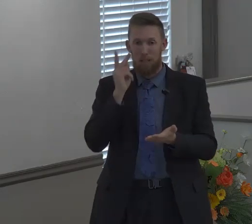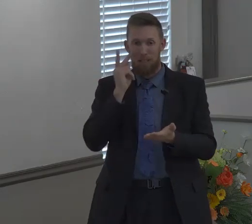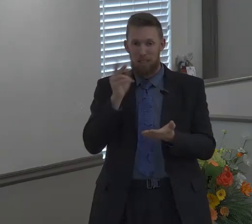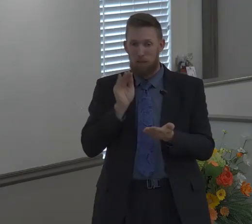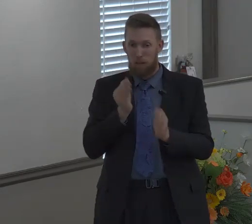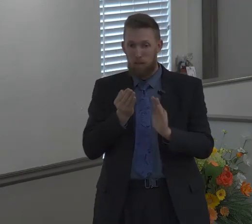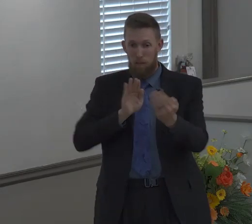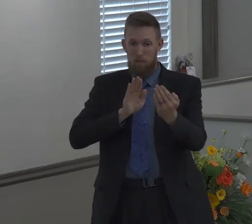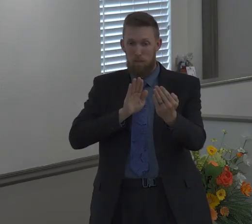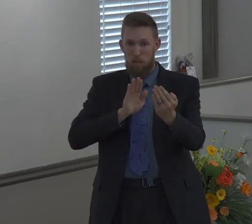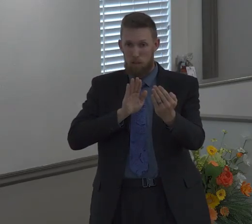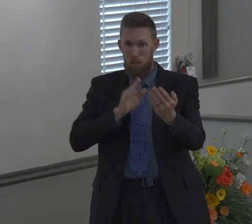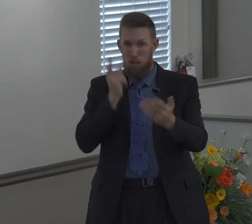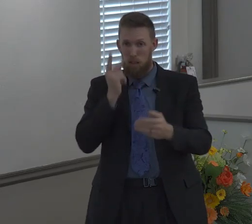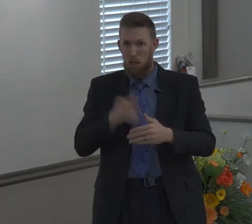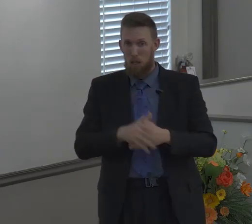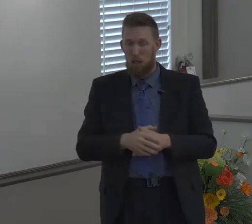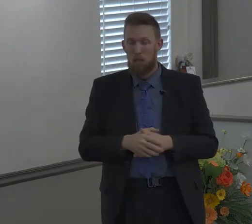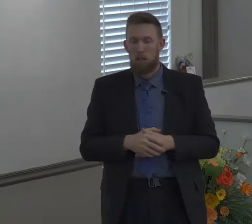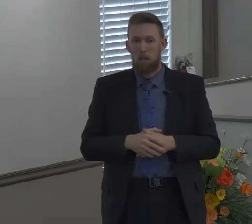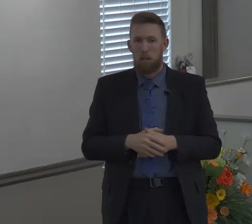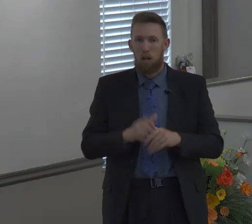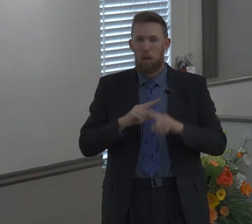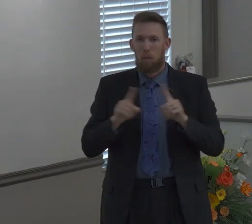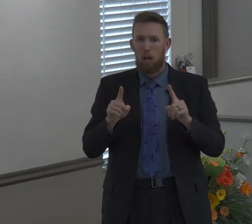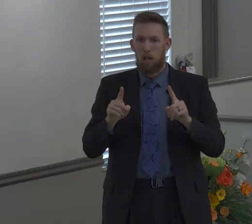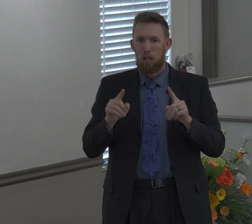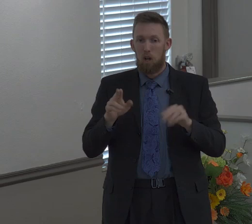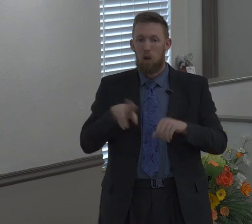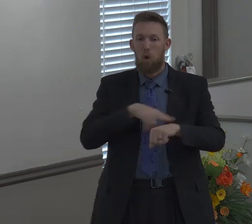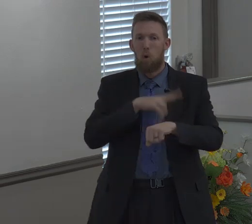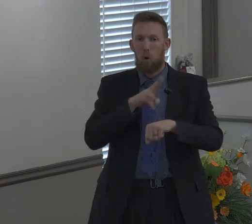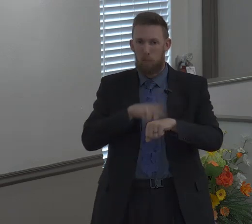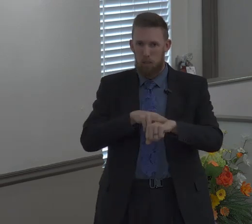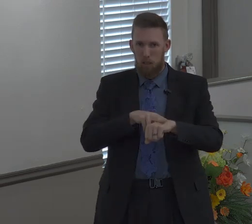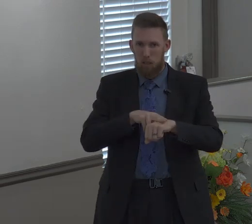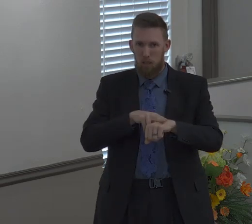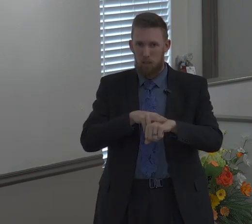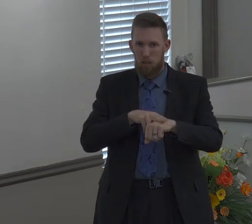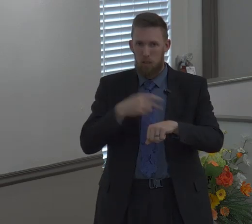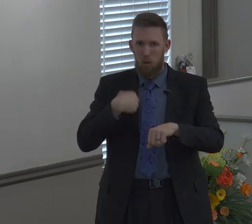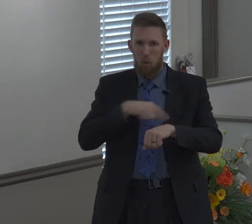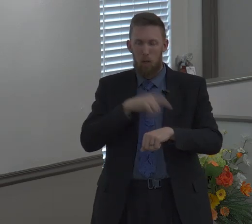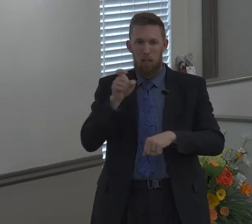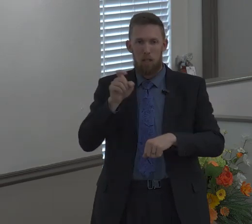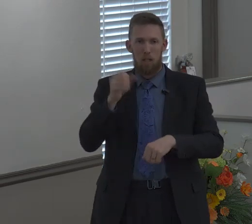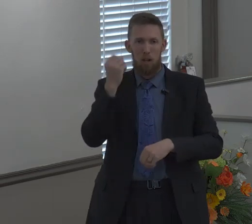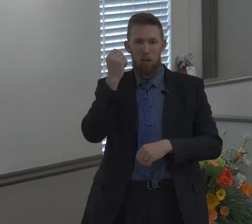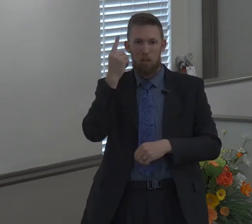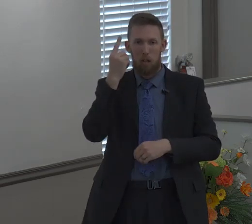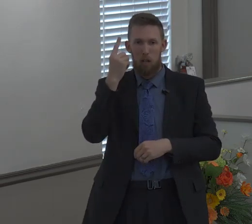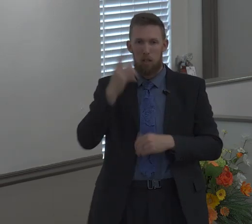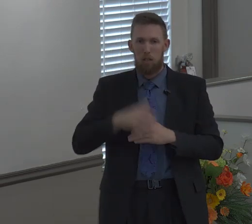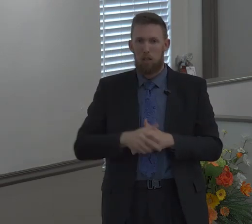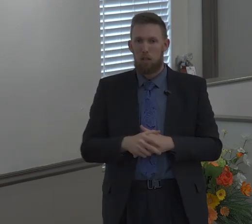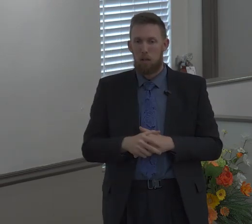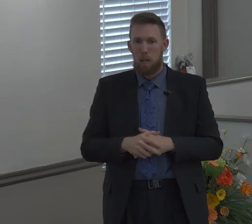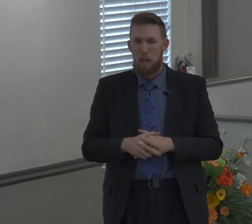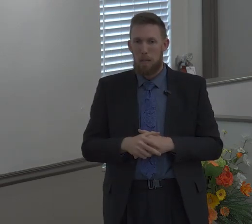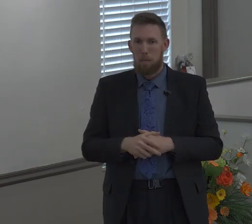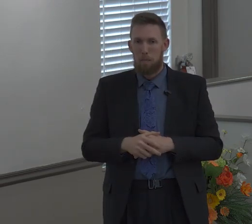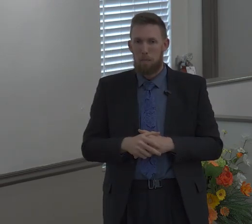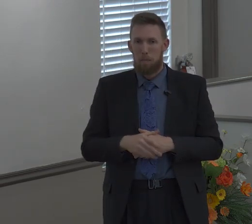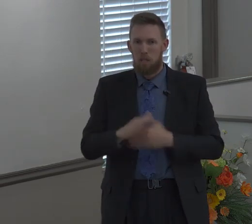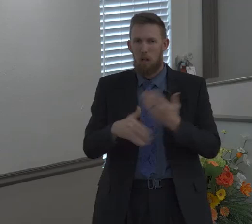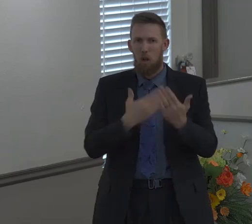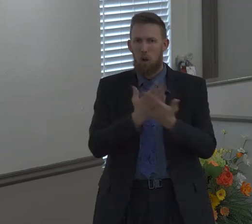of things, but listen, most generally, we need to understand that what's going